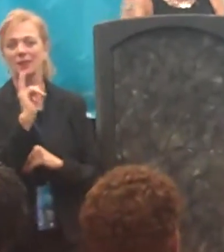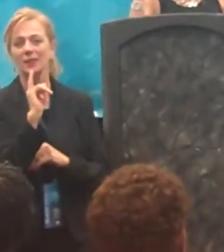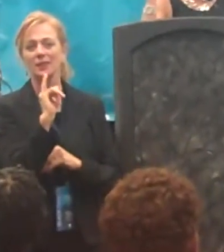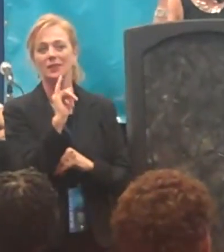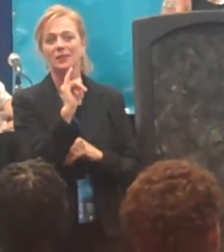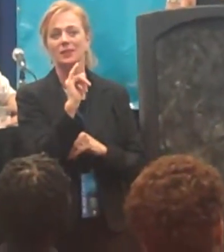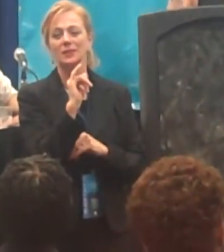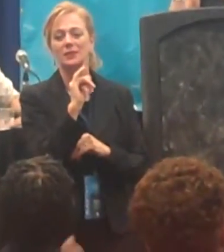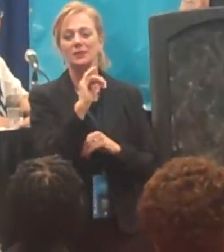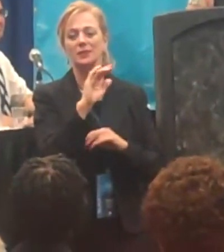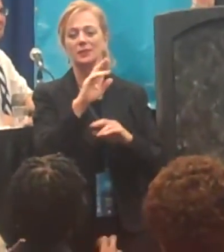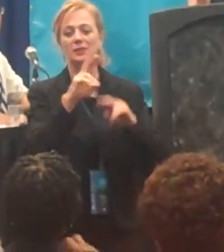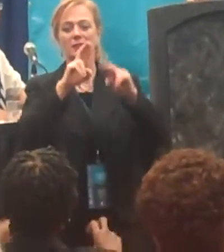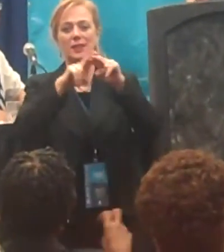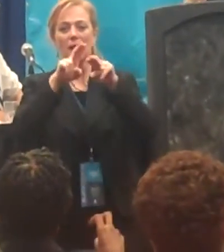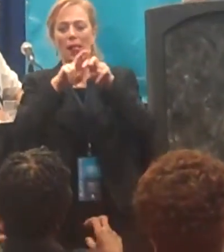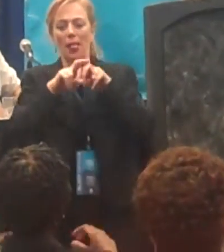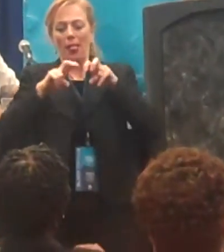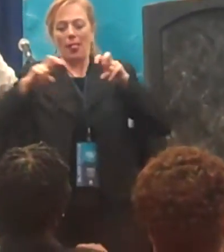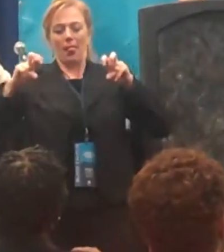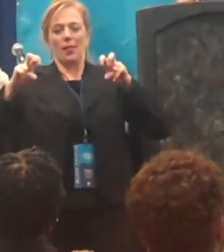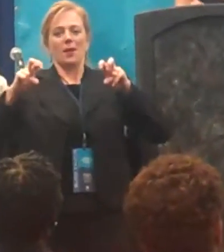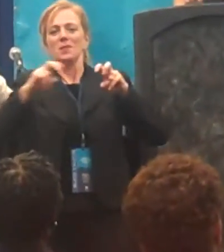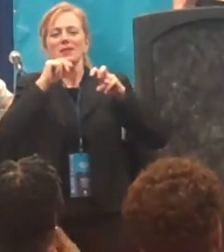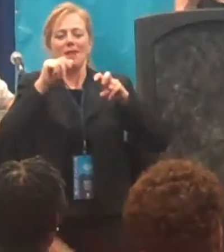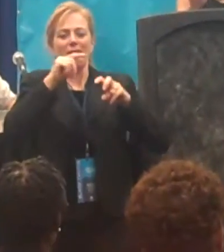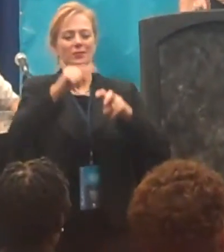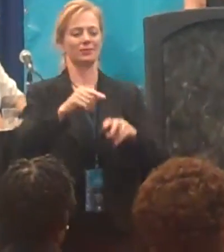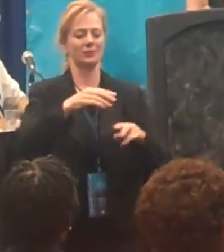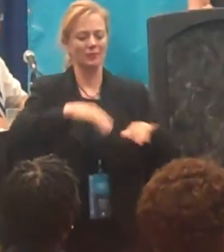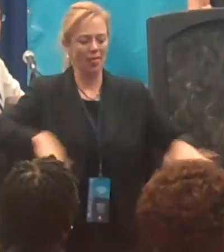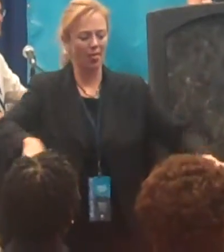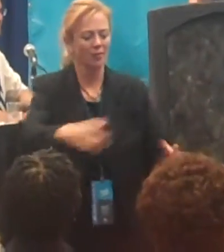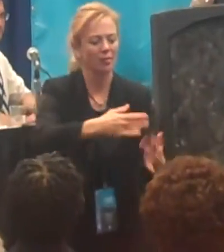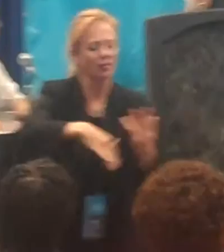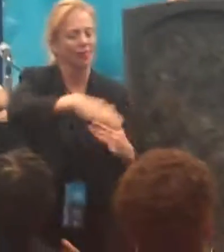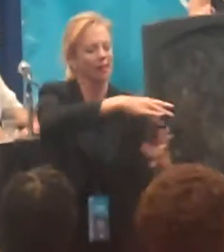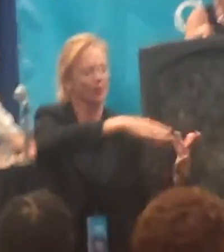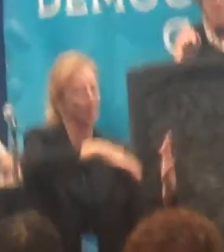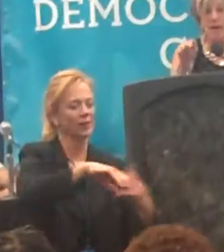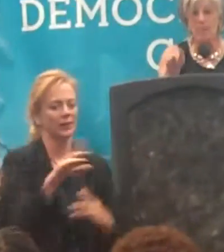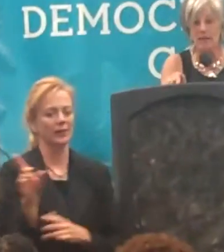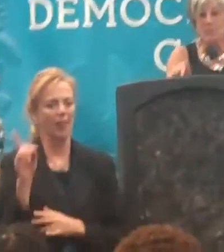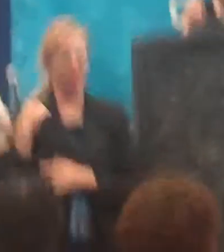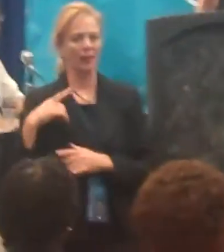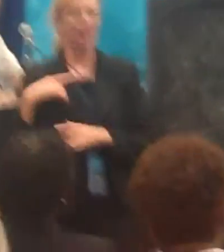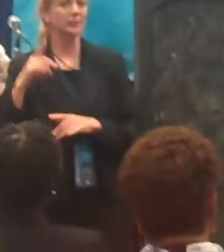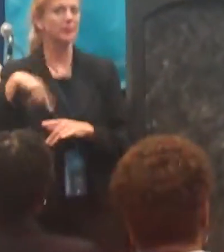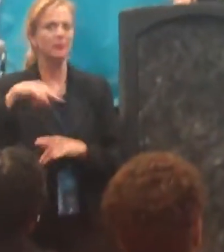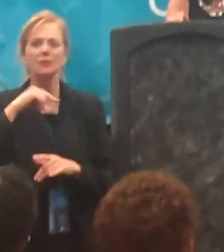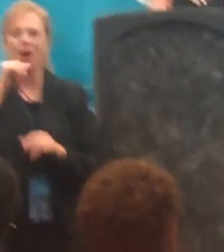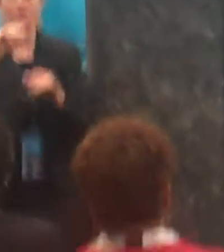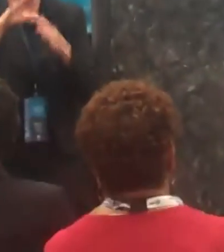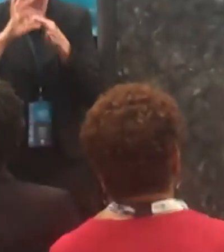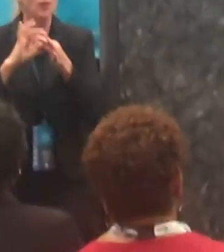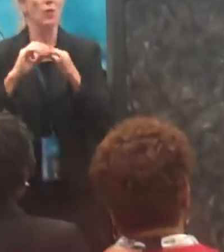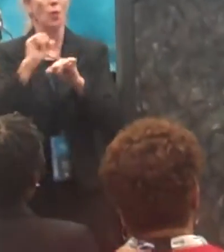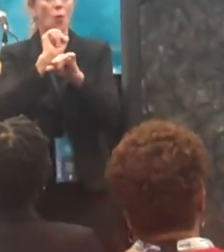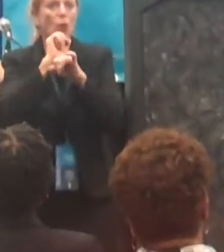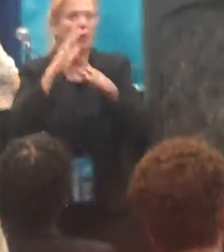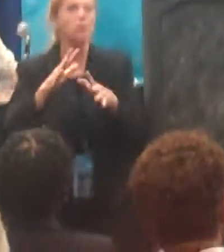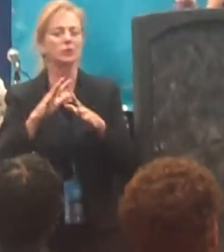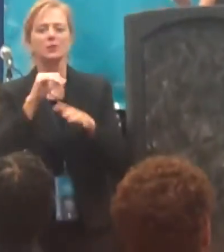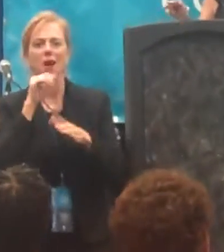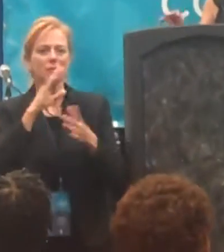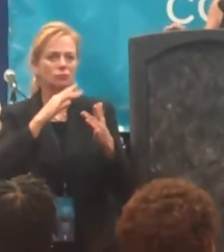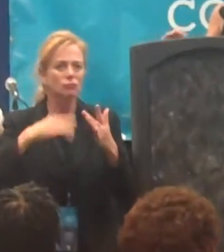on their dais, but not amongst their delegates, not amongst their workers,